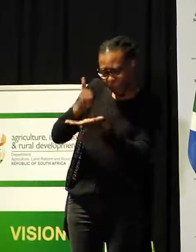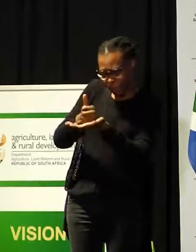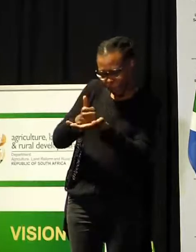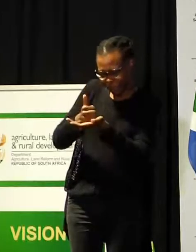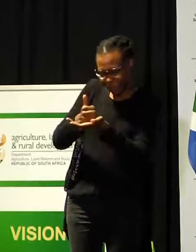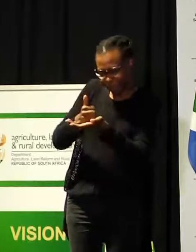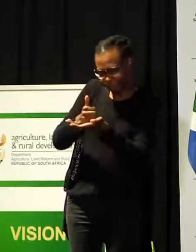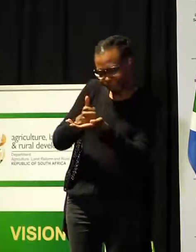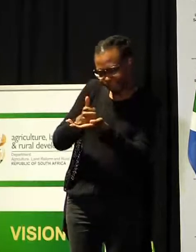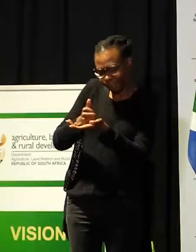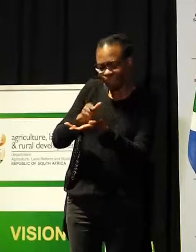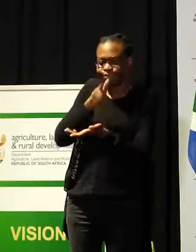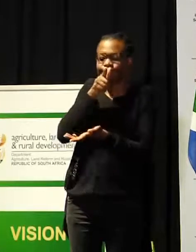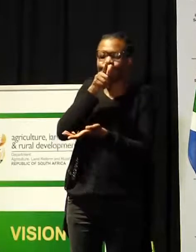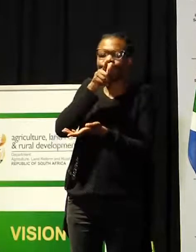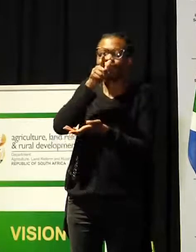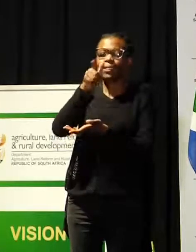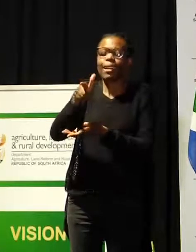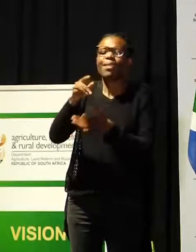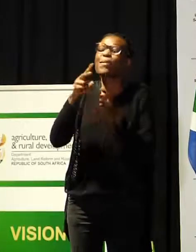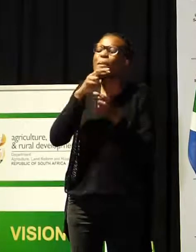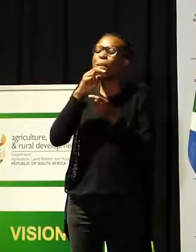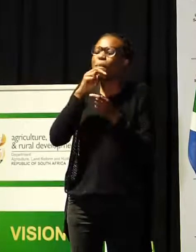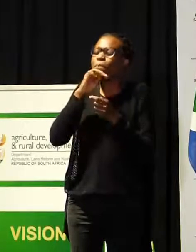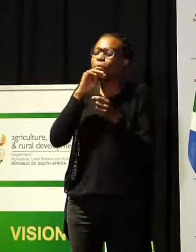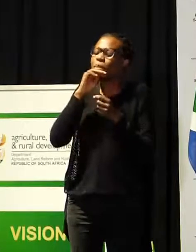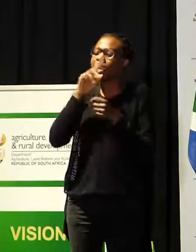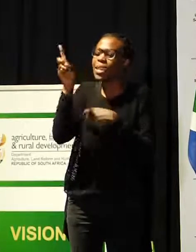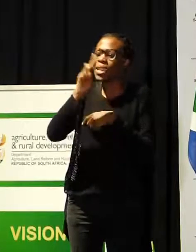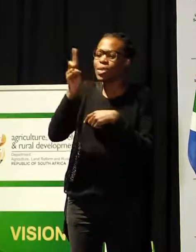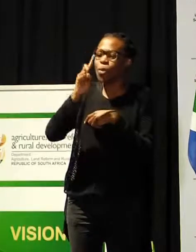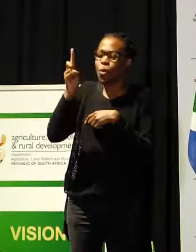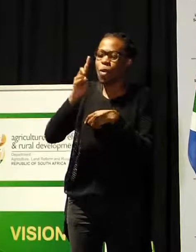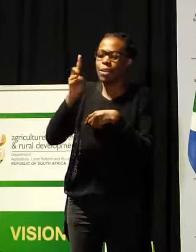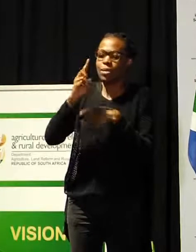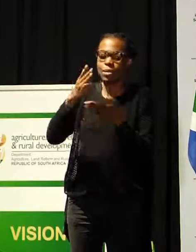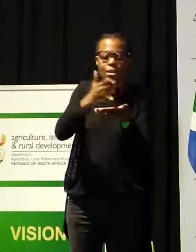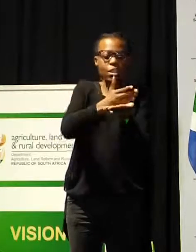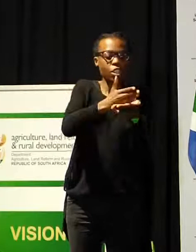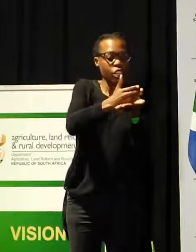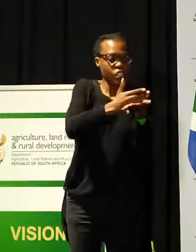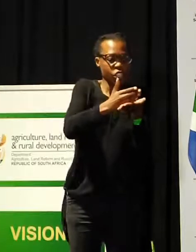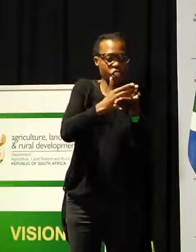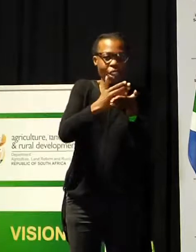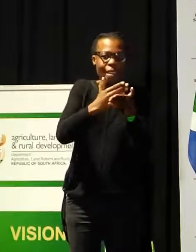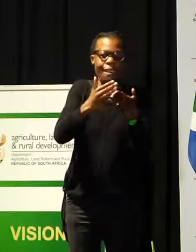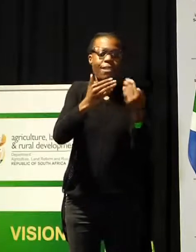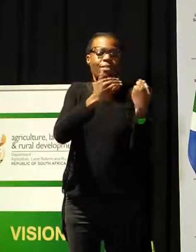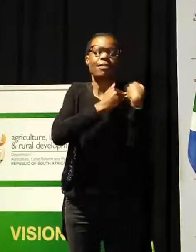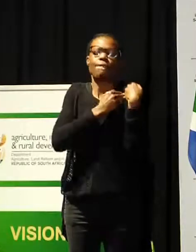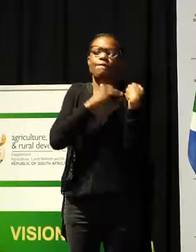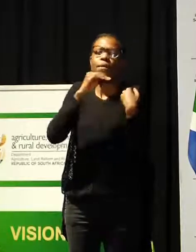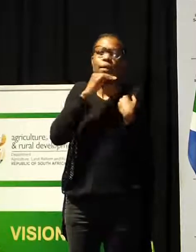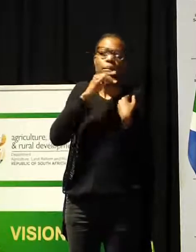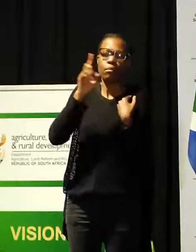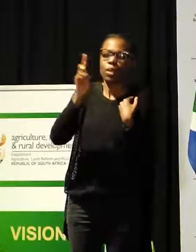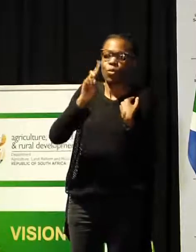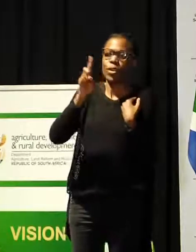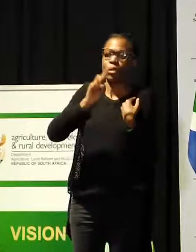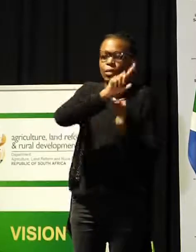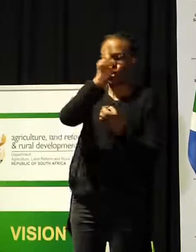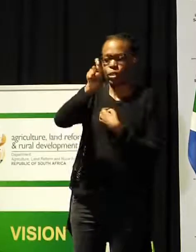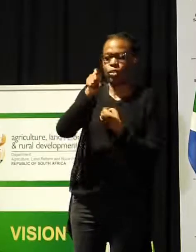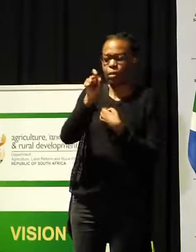define what it means to have security of tenure in communal land. It's a big question.